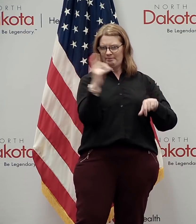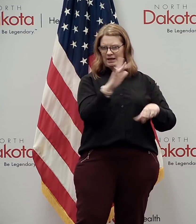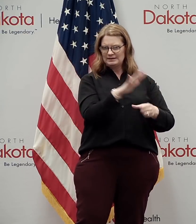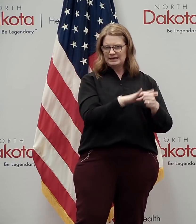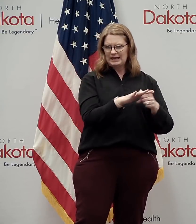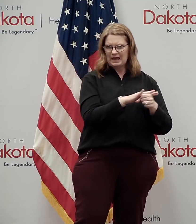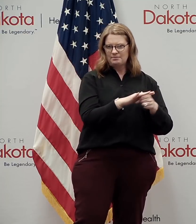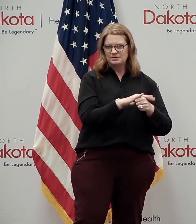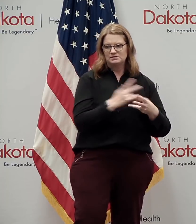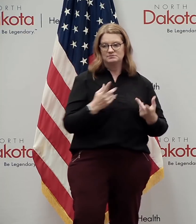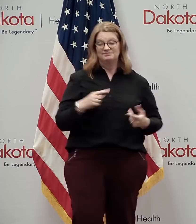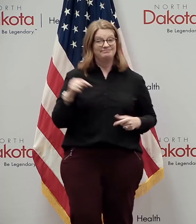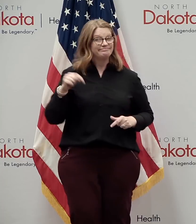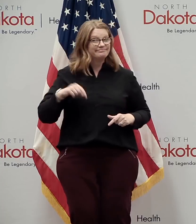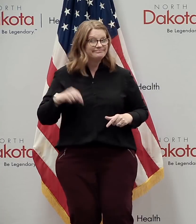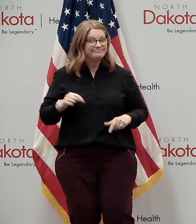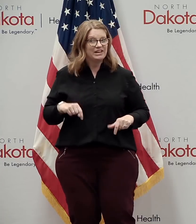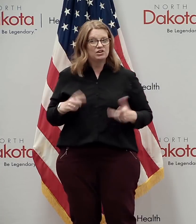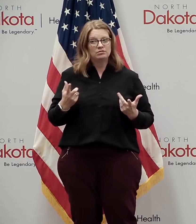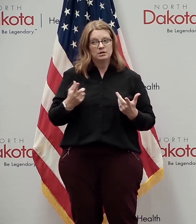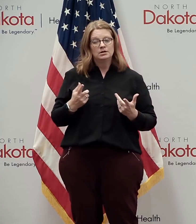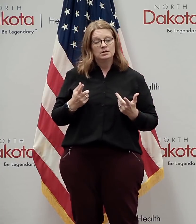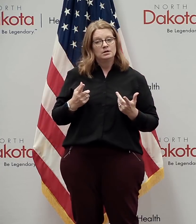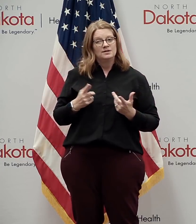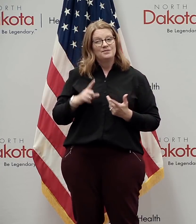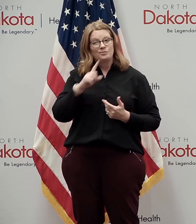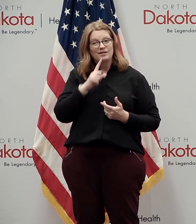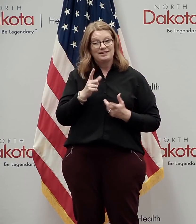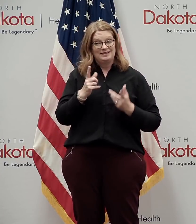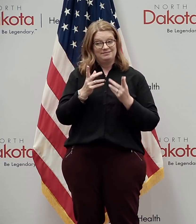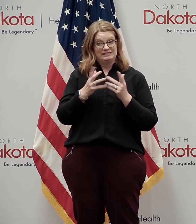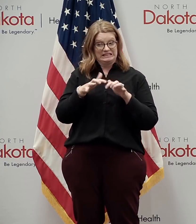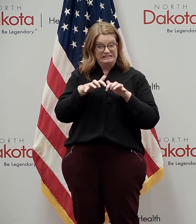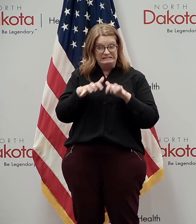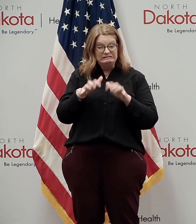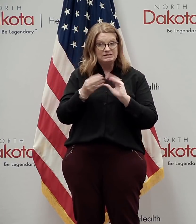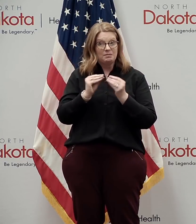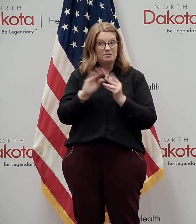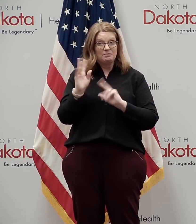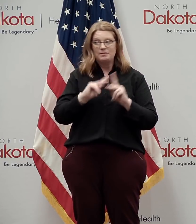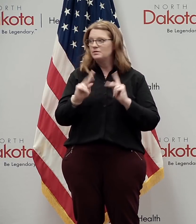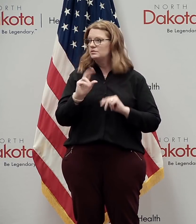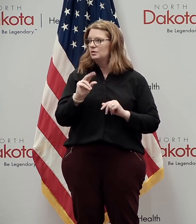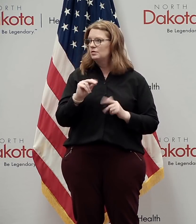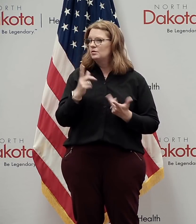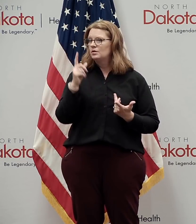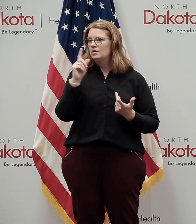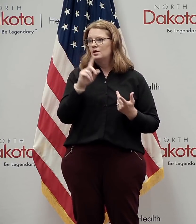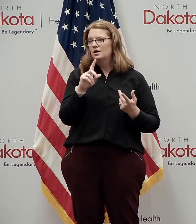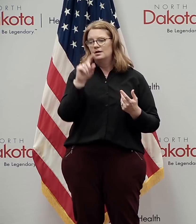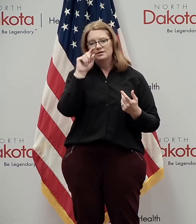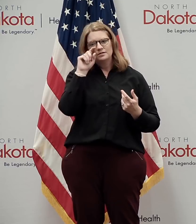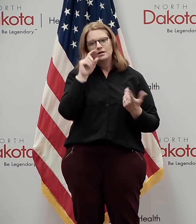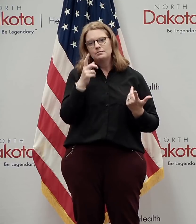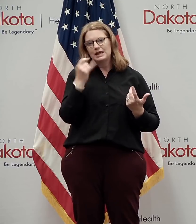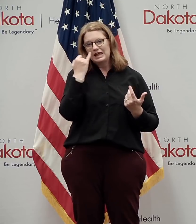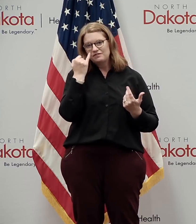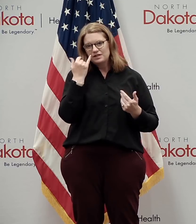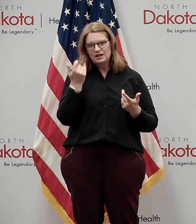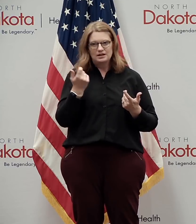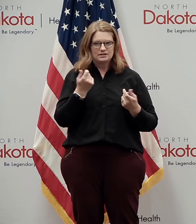we are a low-density state, and I've been on many conference calls where basically I've heard later that if they could just